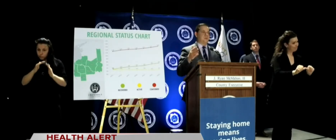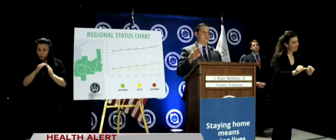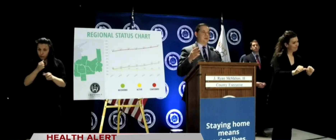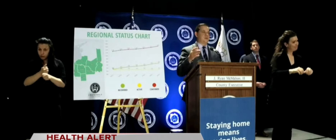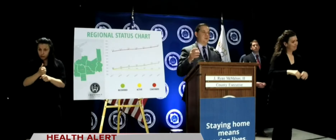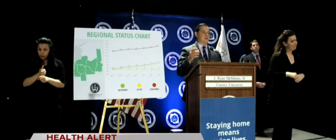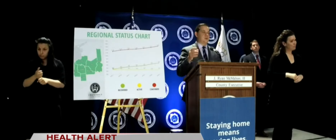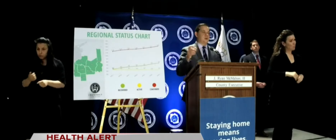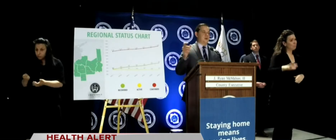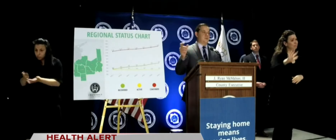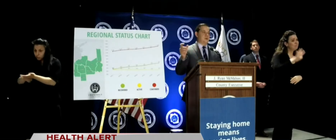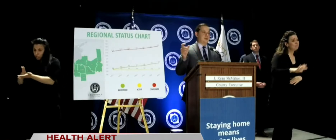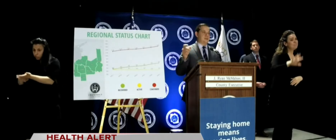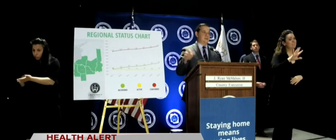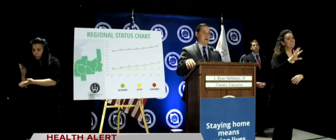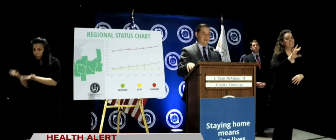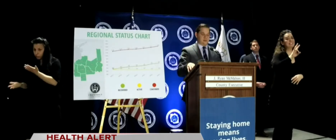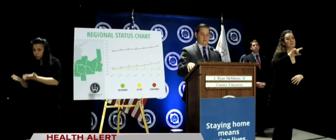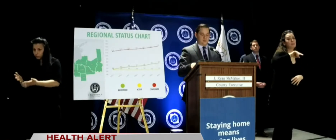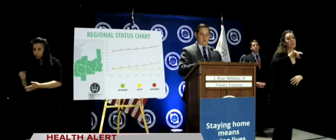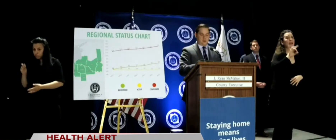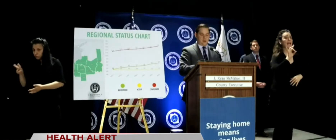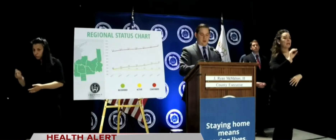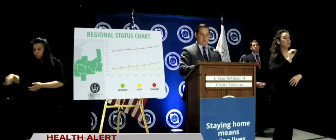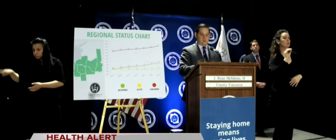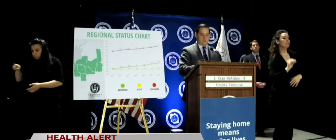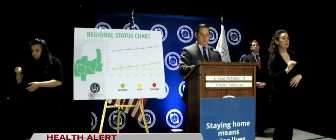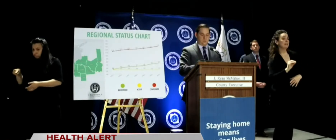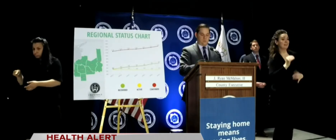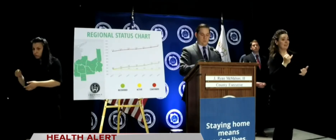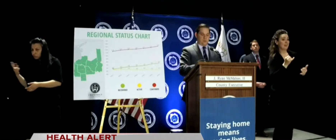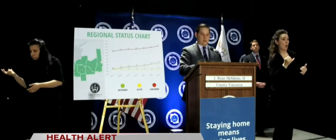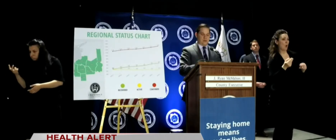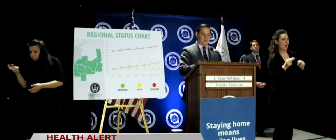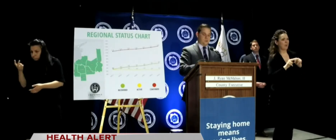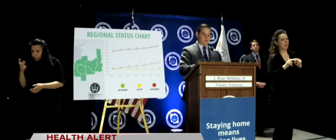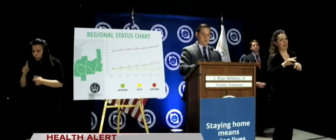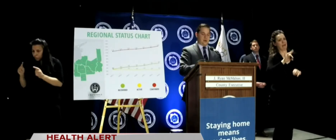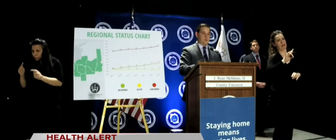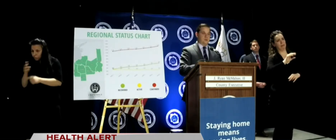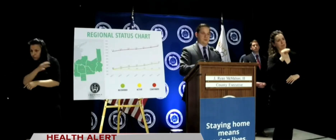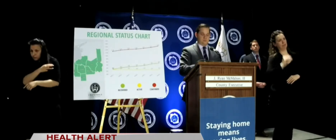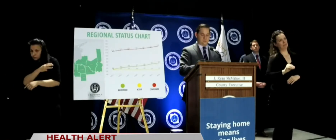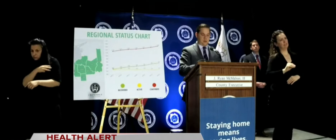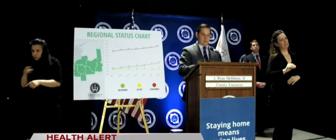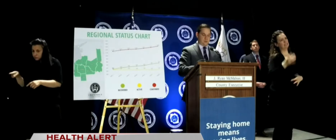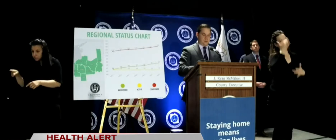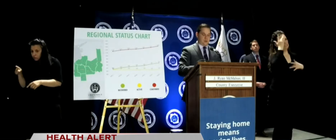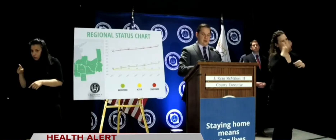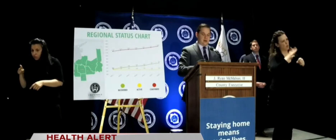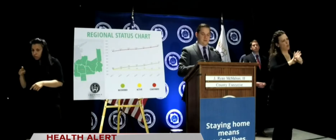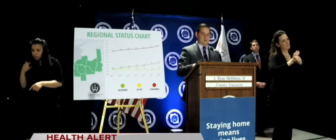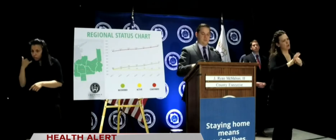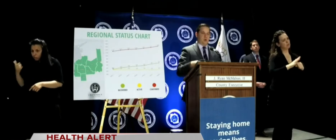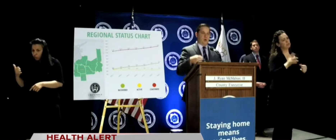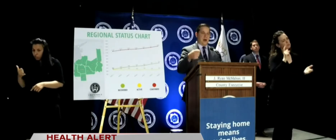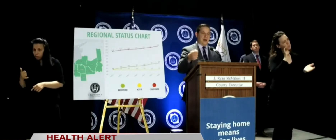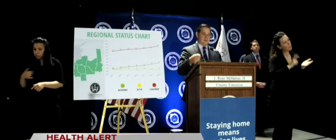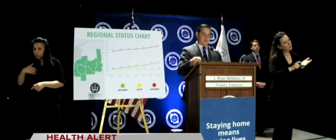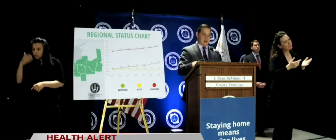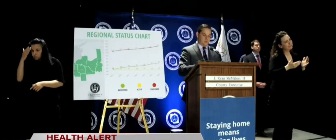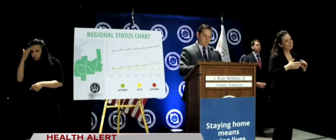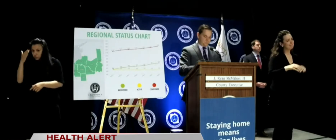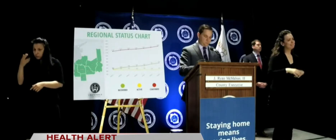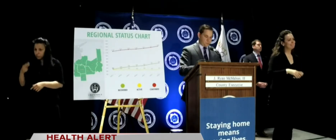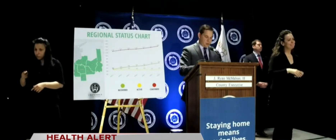to 8% of those have been testing positive. Whether that holds true or not, we'll see. A lot of this is